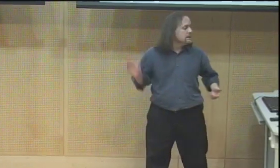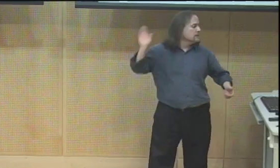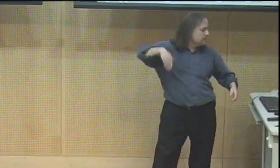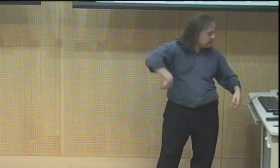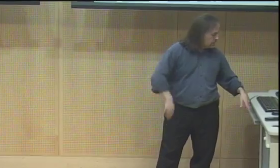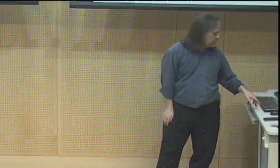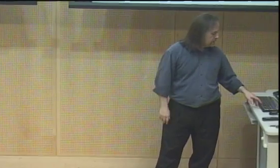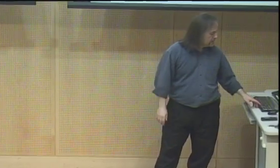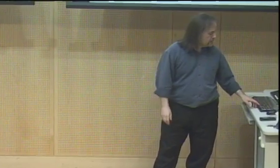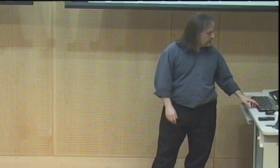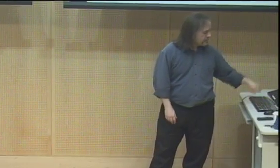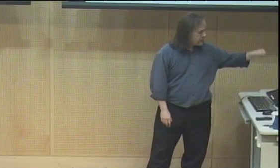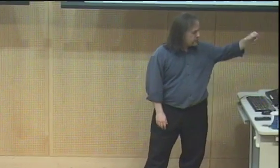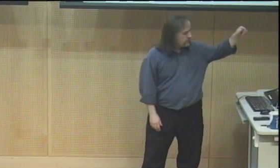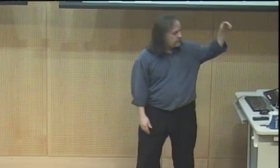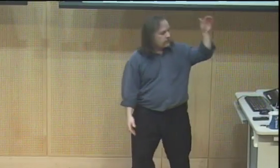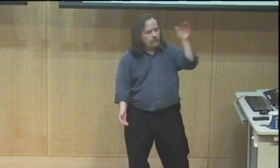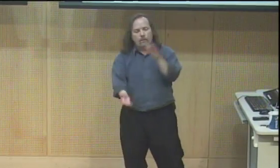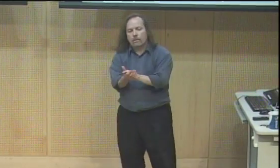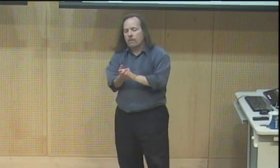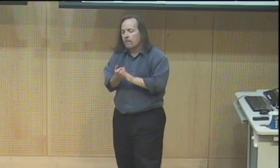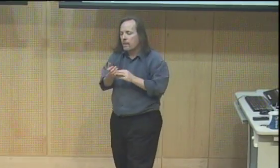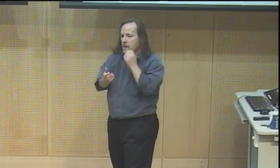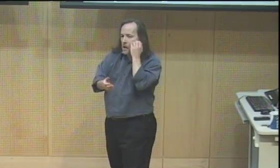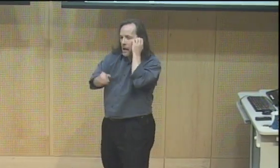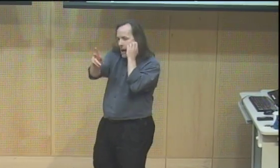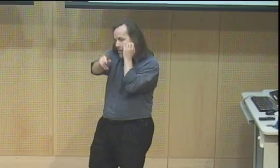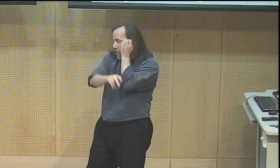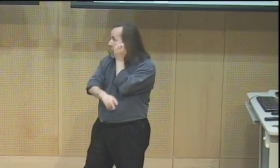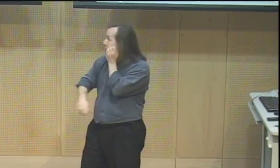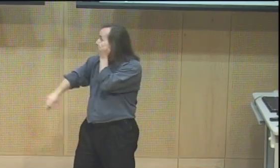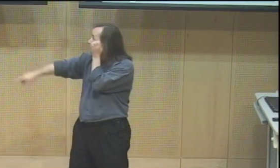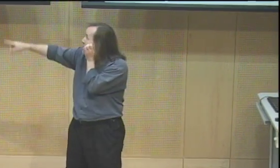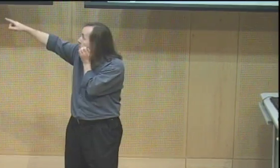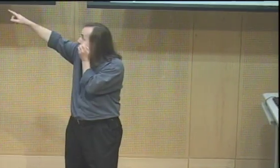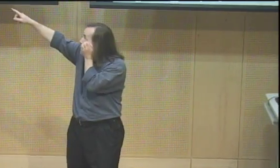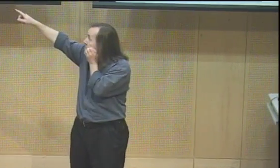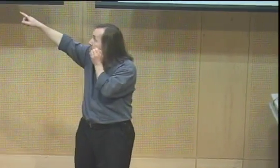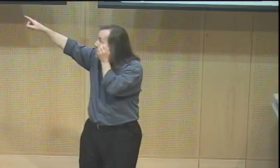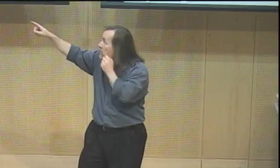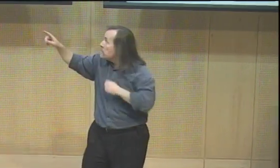here, and that point on that slide was specifically for him.